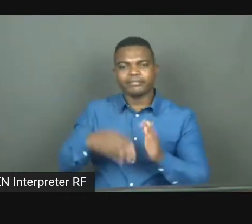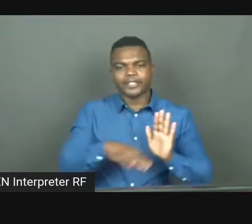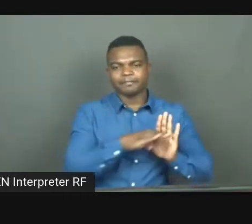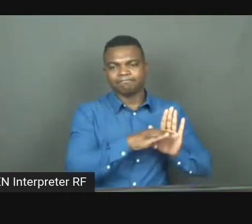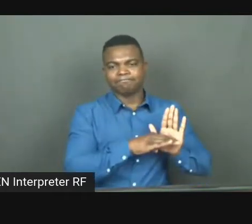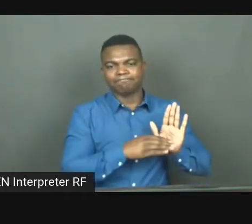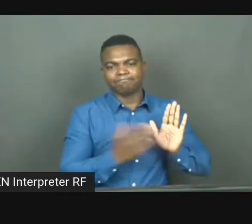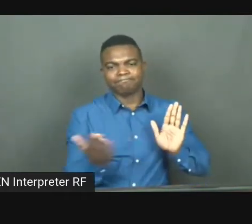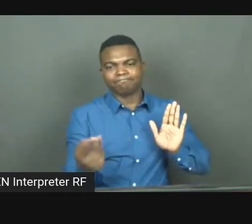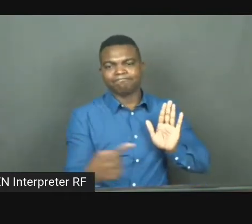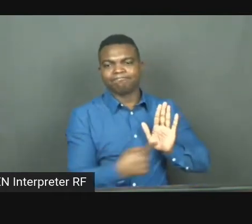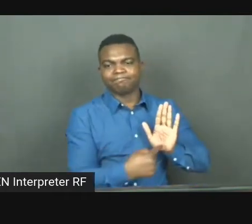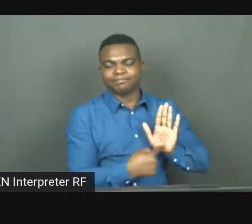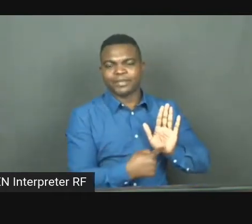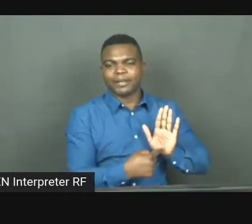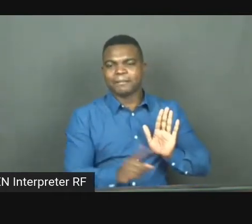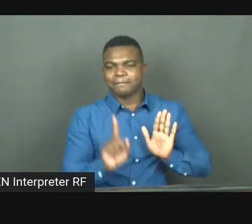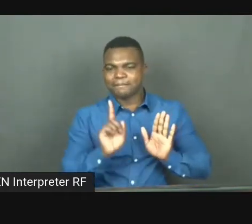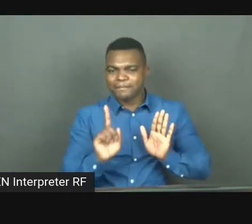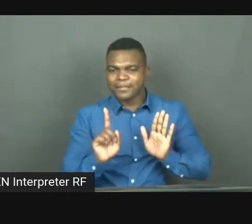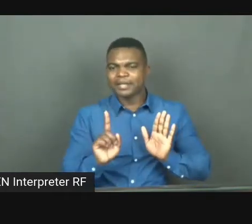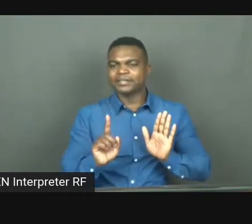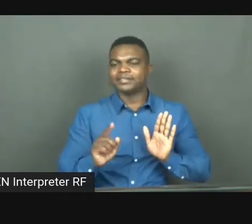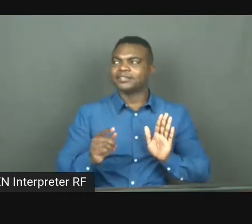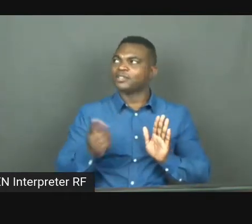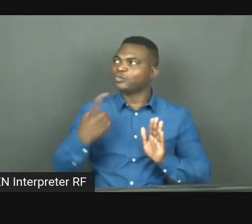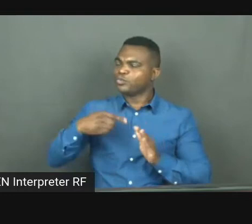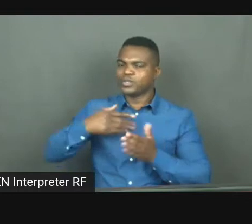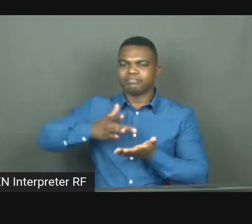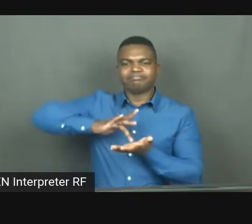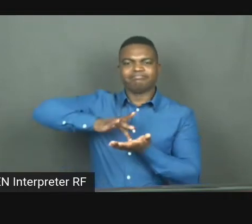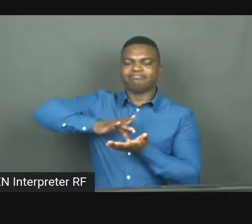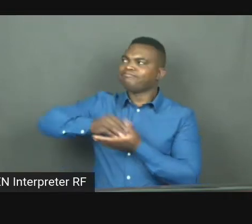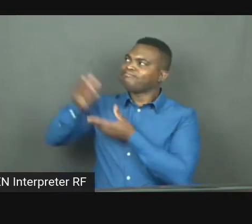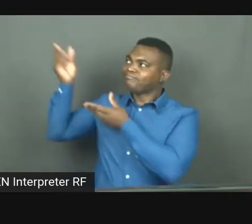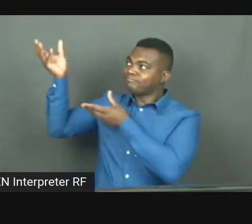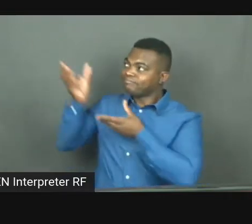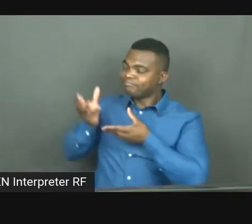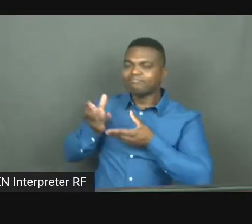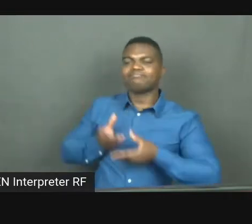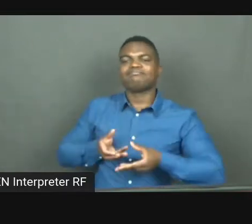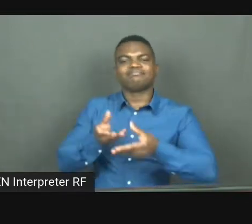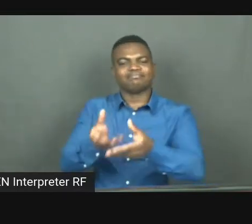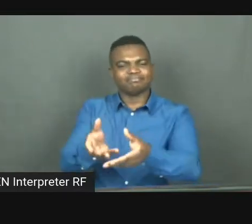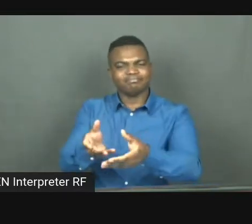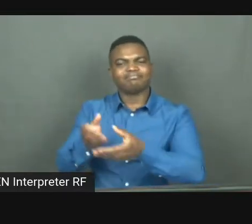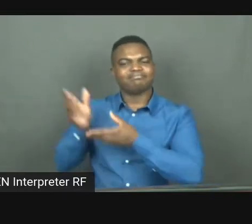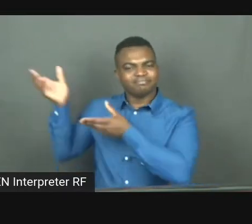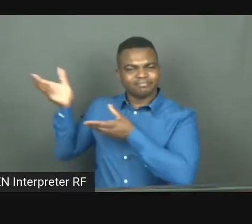humanitarian, to the people in need through the participation revolution.